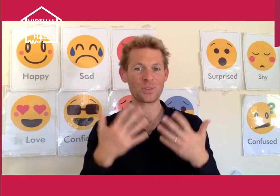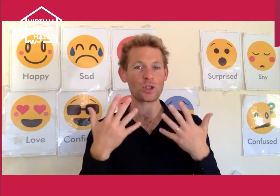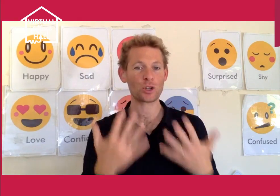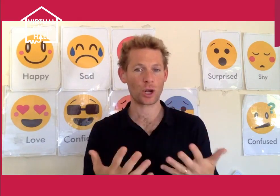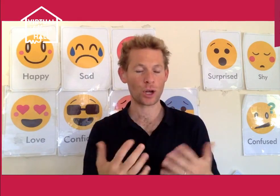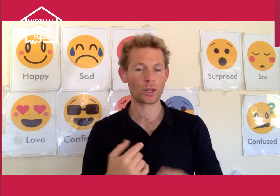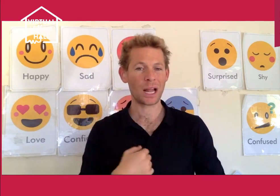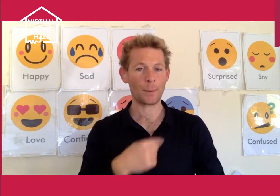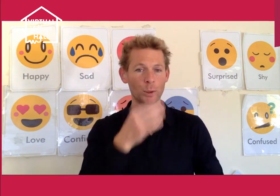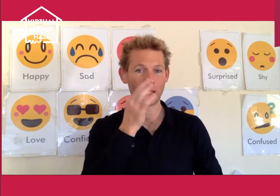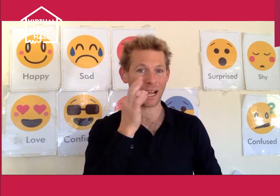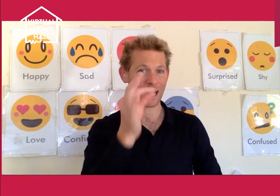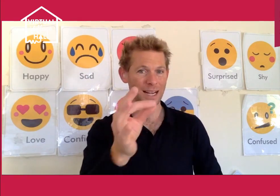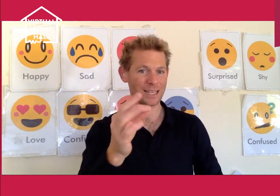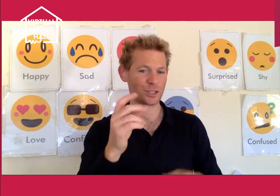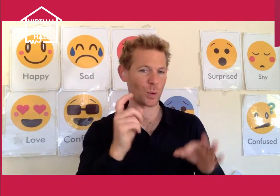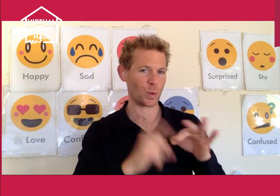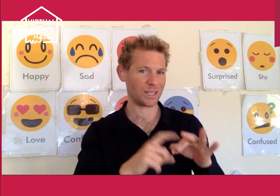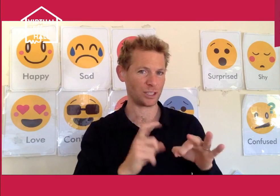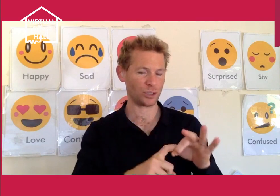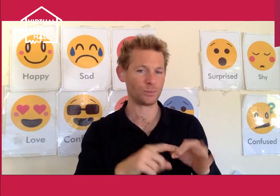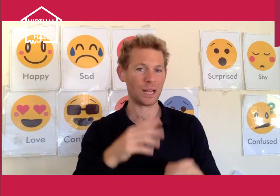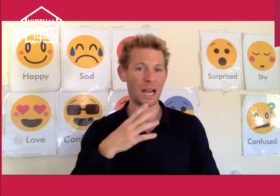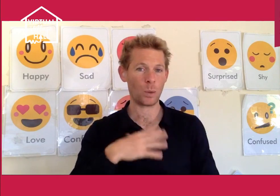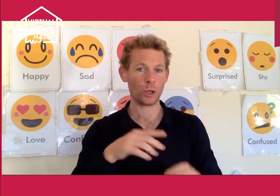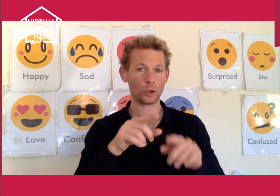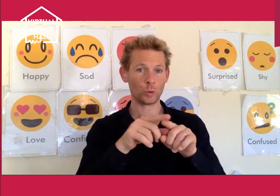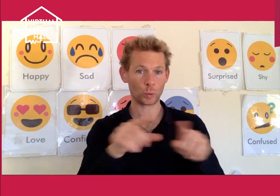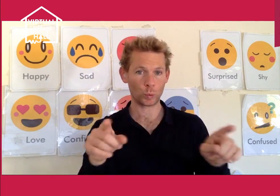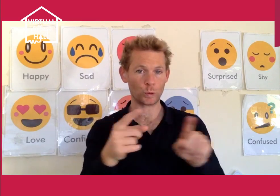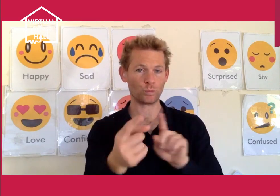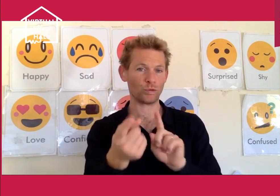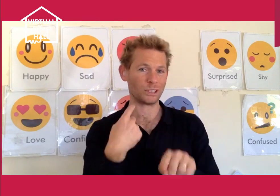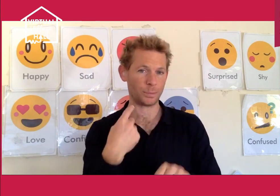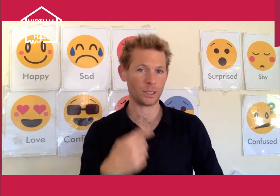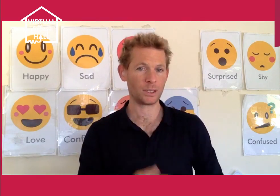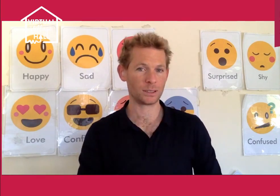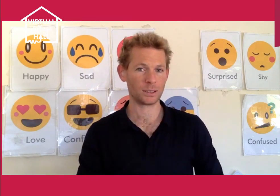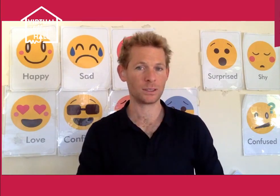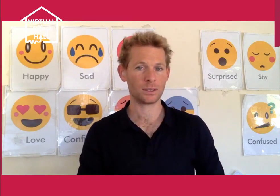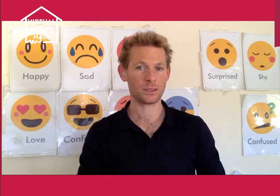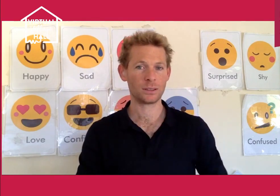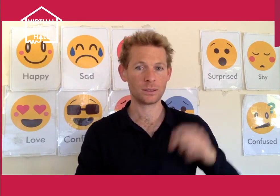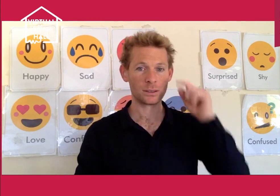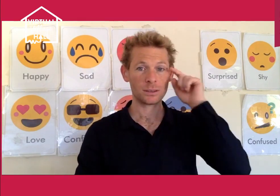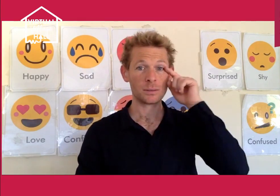Great. Okay, so now I'm going to ask you a question and I want you to respond.